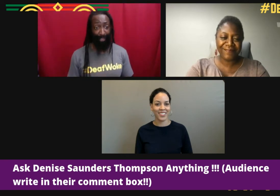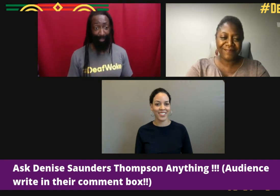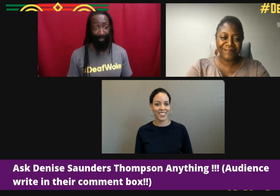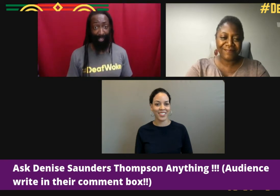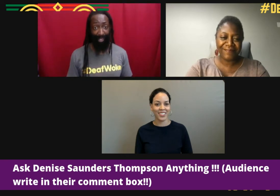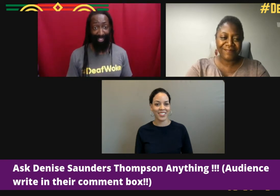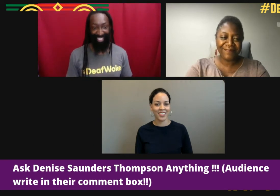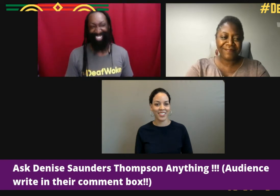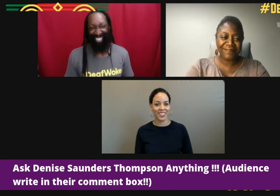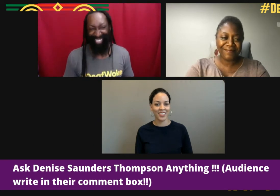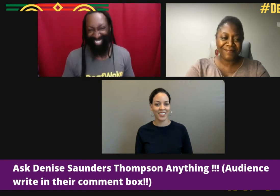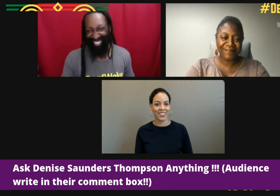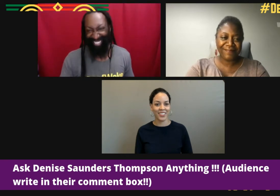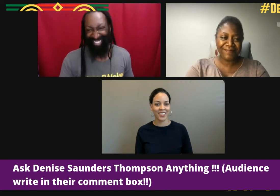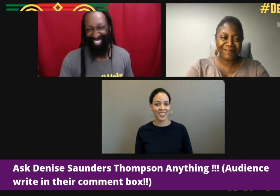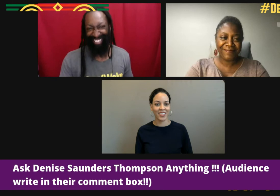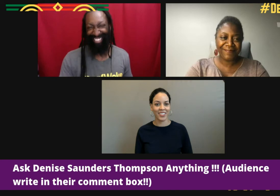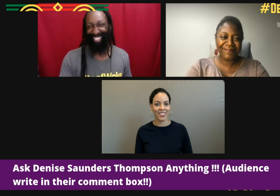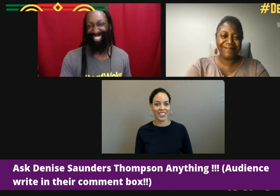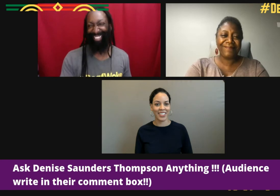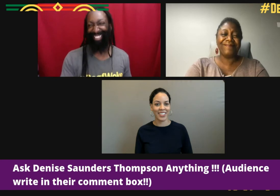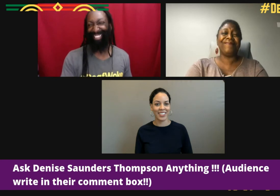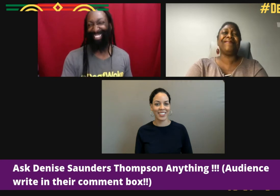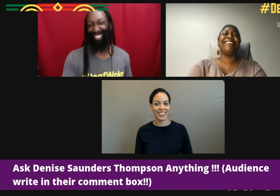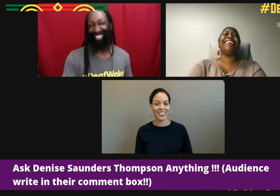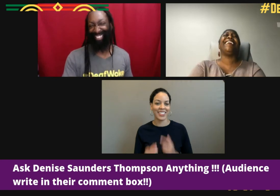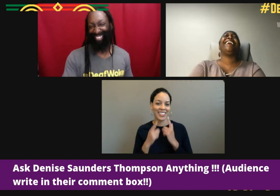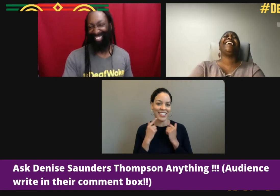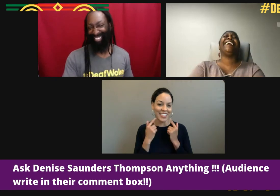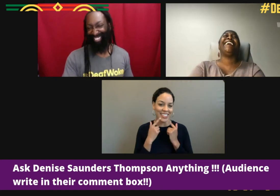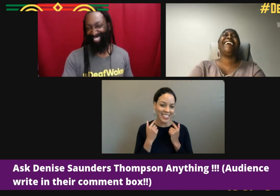Oh, I'll bless you during this moment.